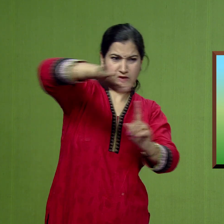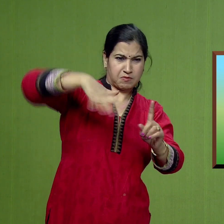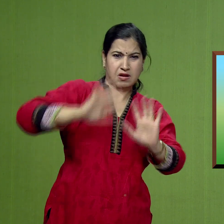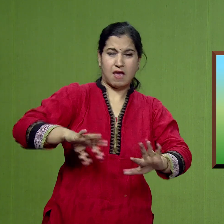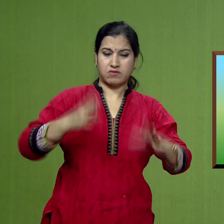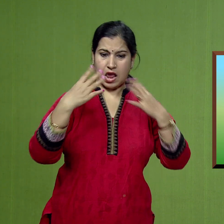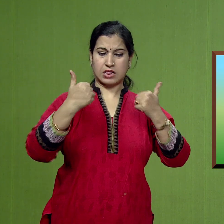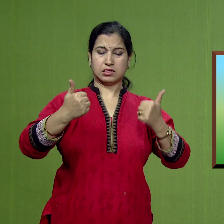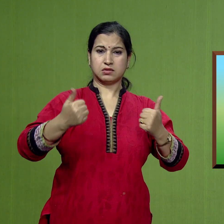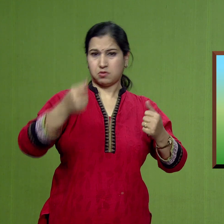health.